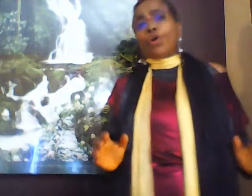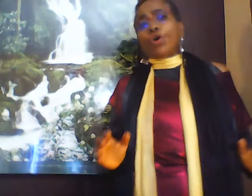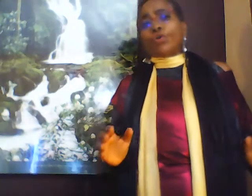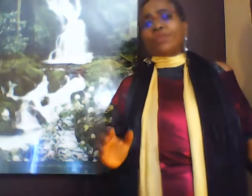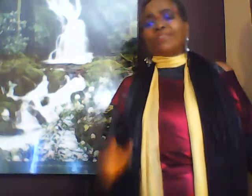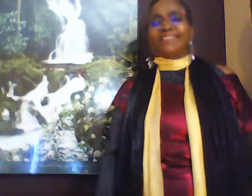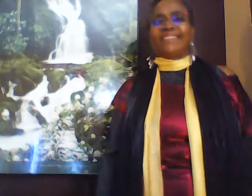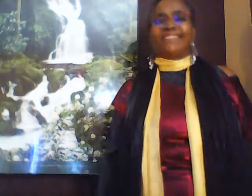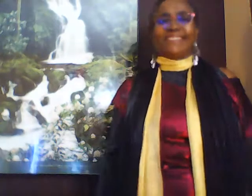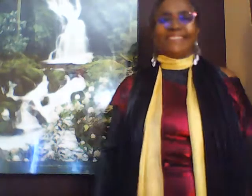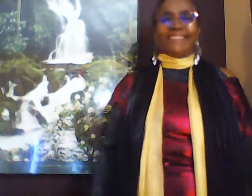hole.